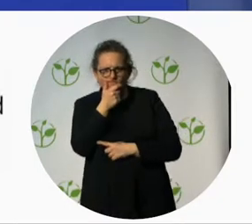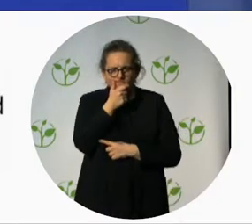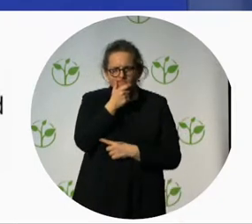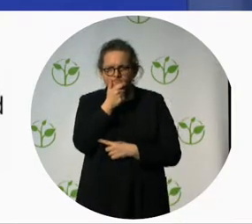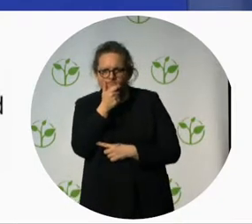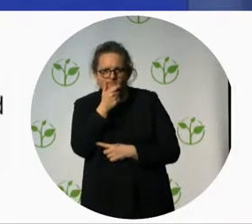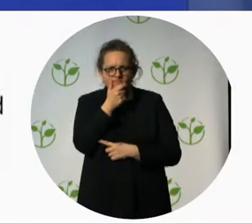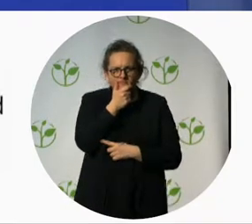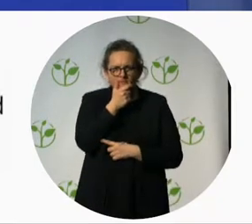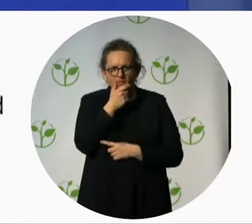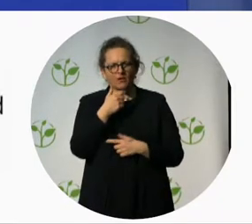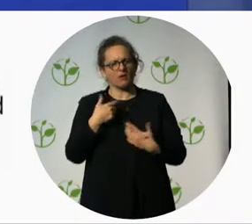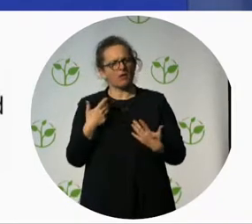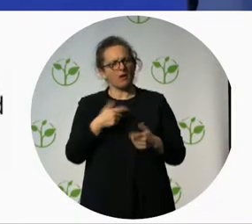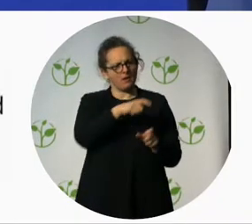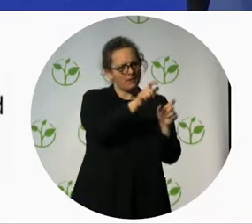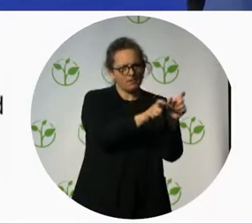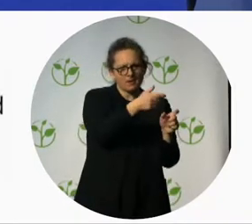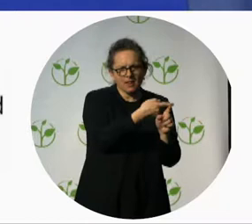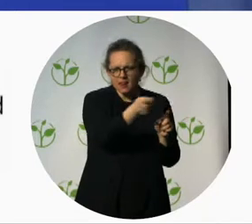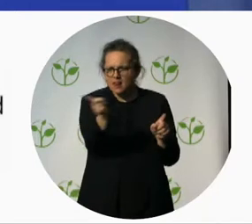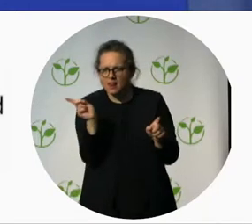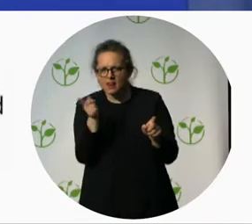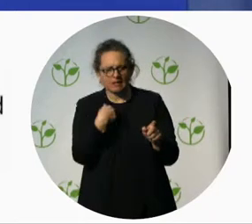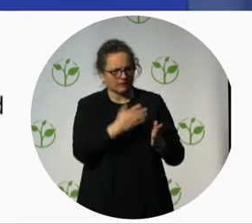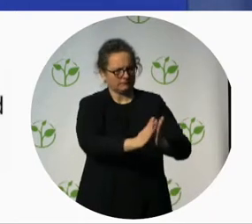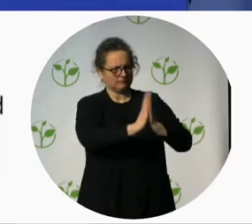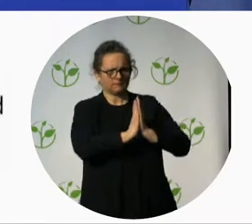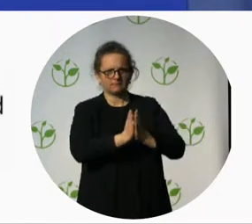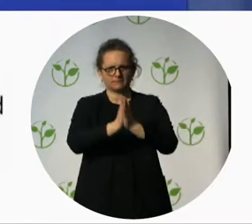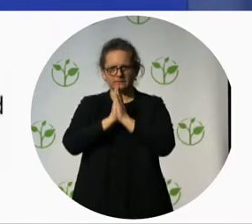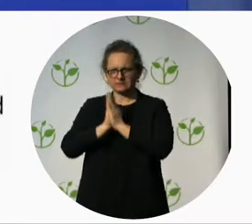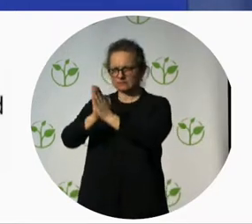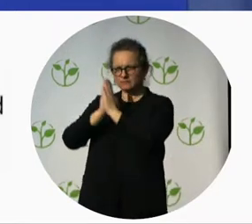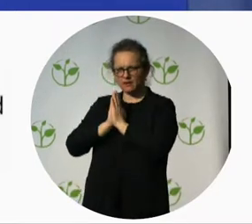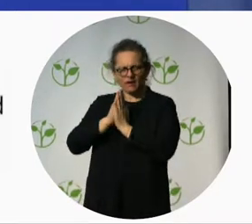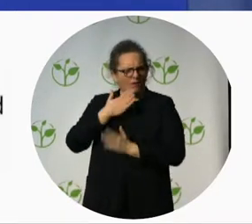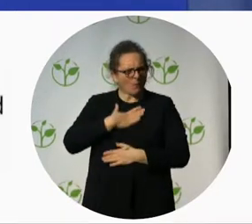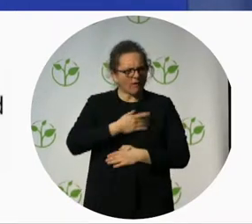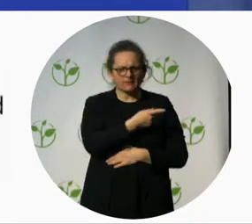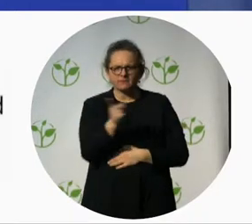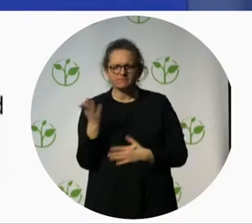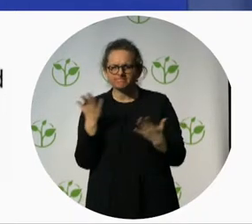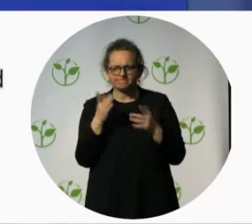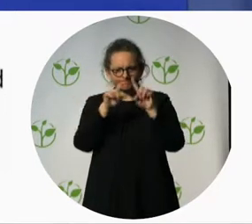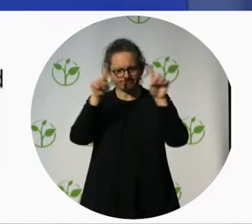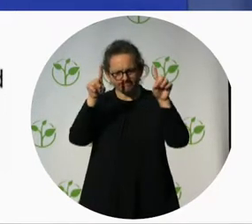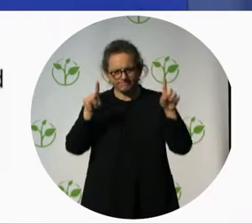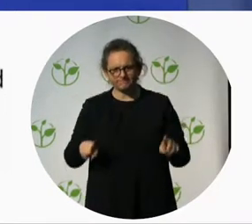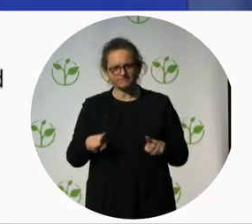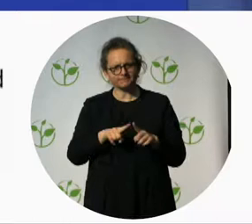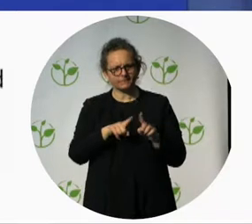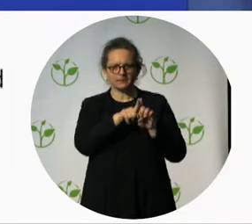embassies, I asked them, we're going to have to negotiate a treaty, and they told me we don't have the human power or